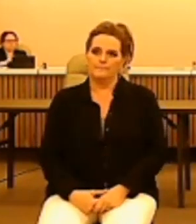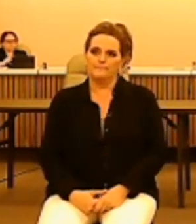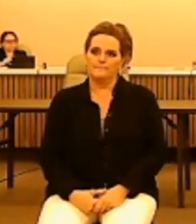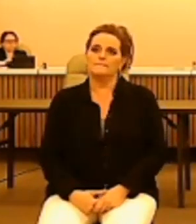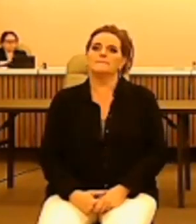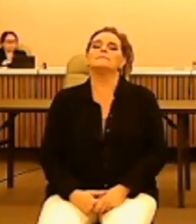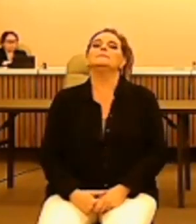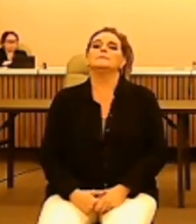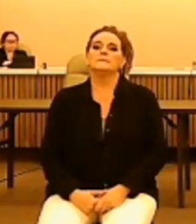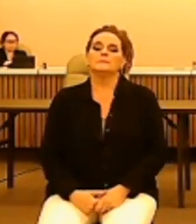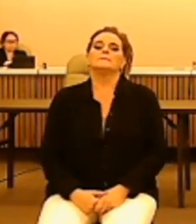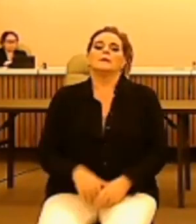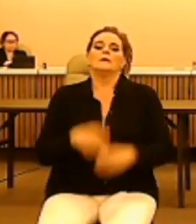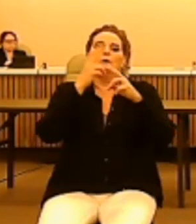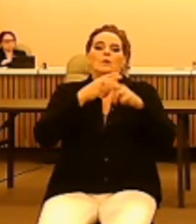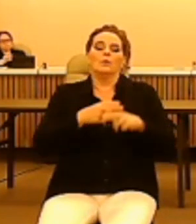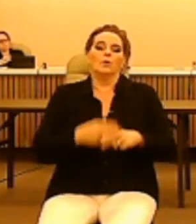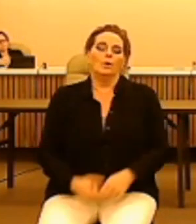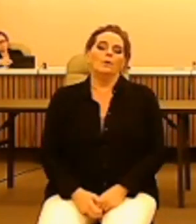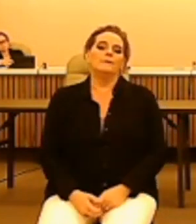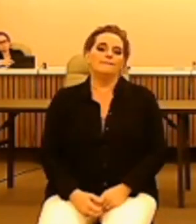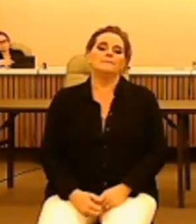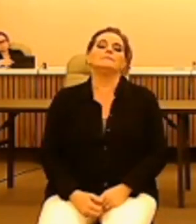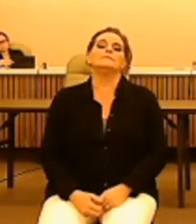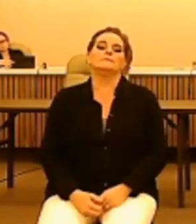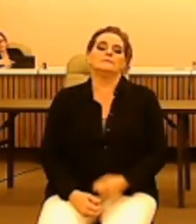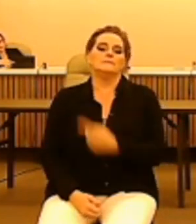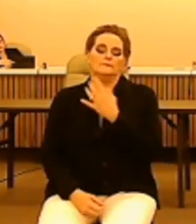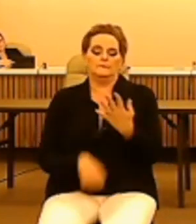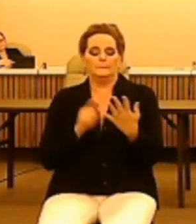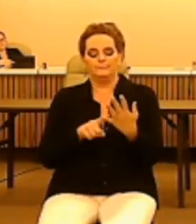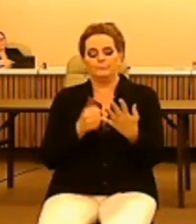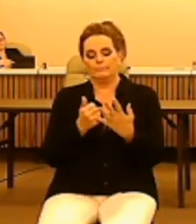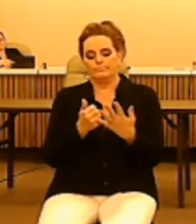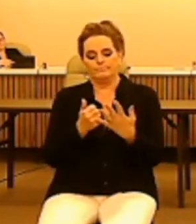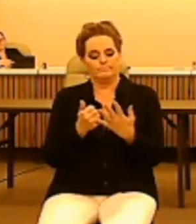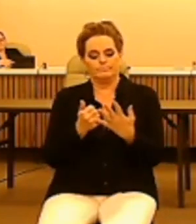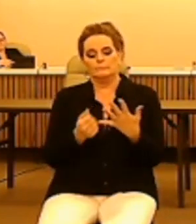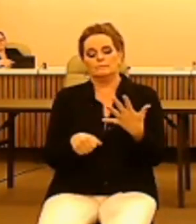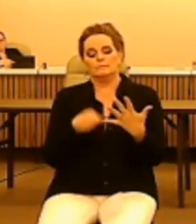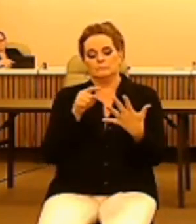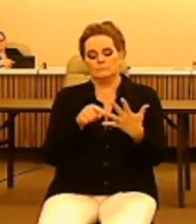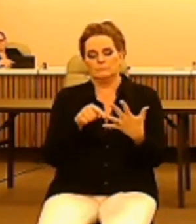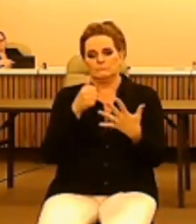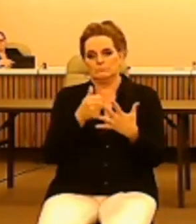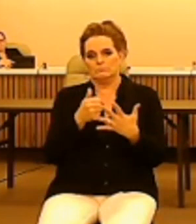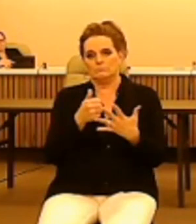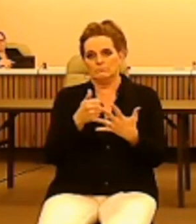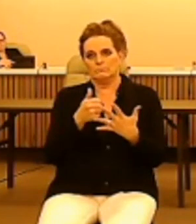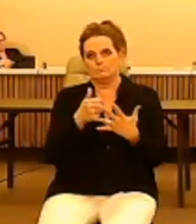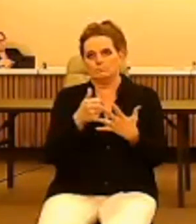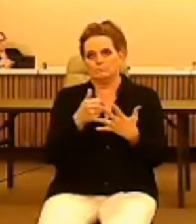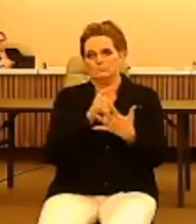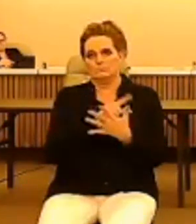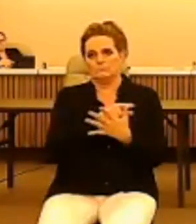Hearing no further comments, please call the roll. Councilmember Safranek, Aye. Councilmember Bolzner, Aye.